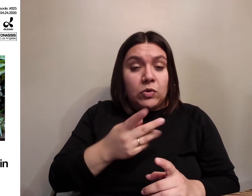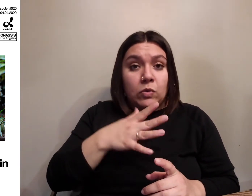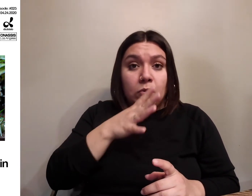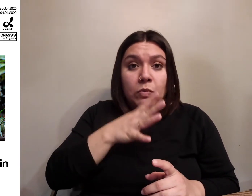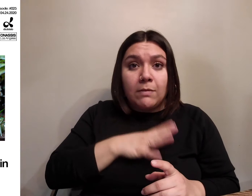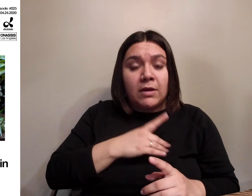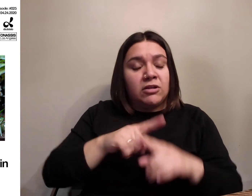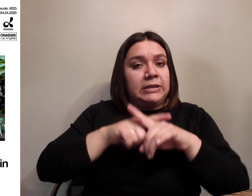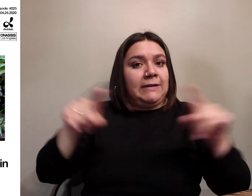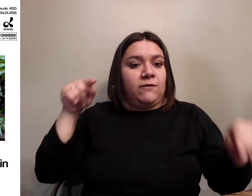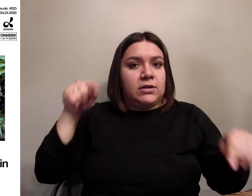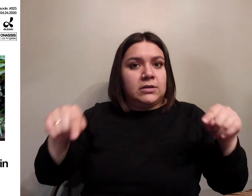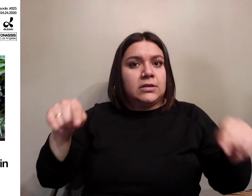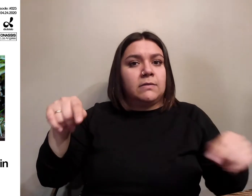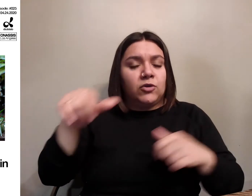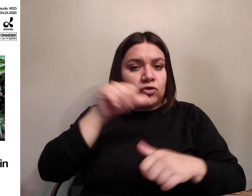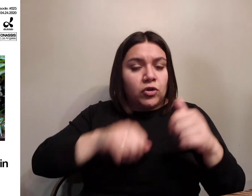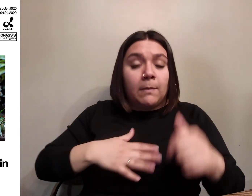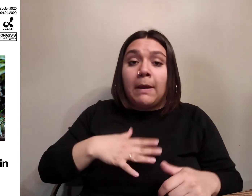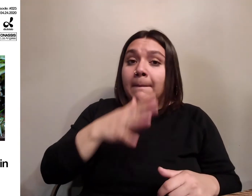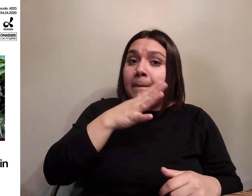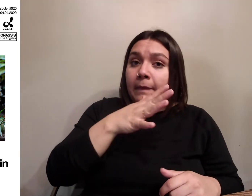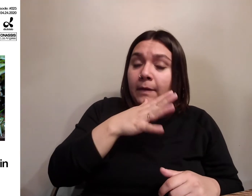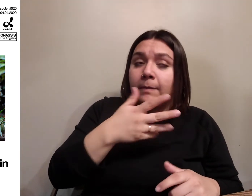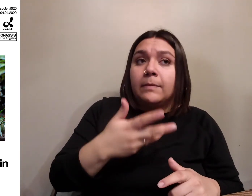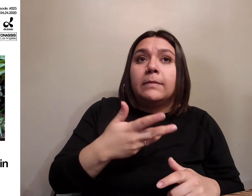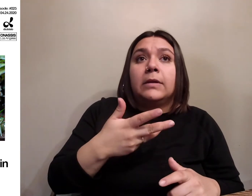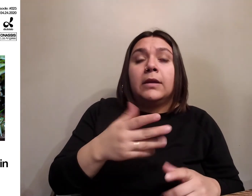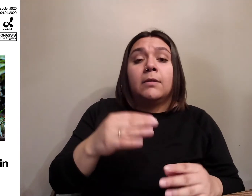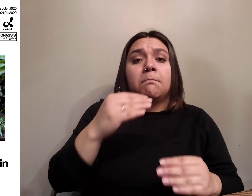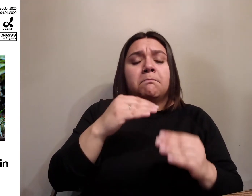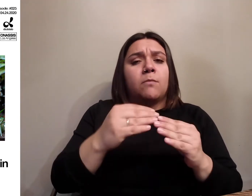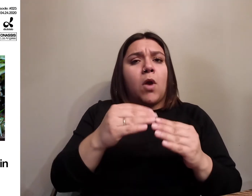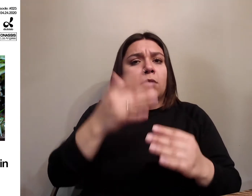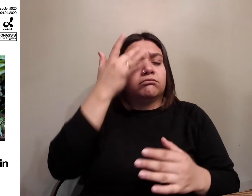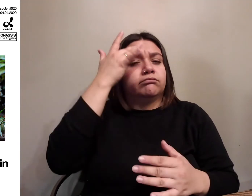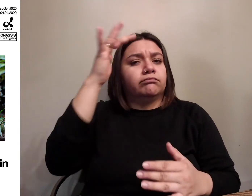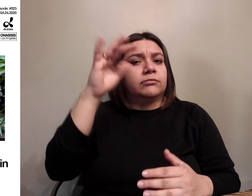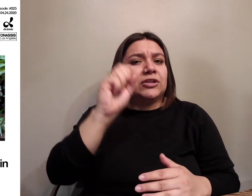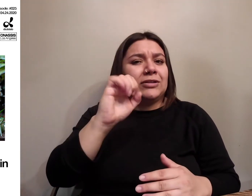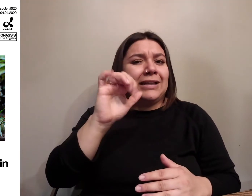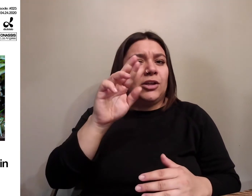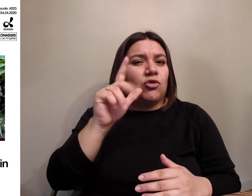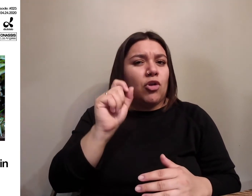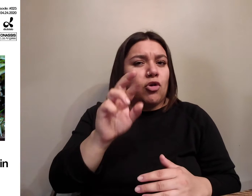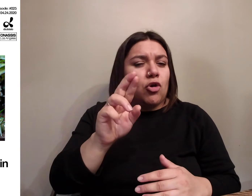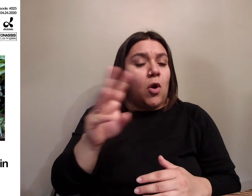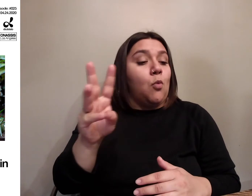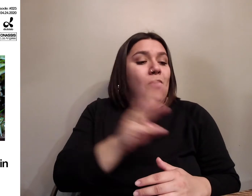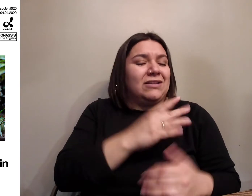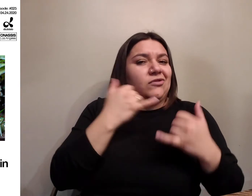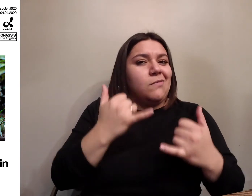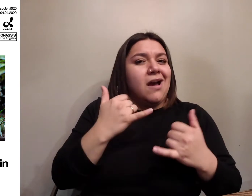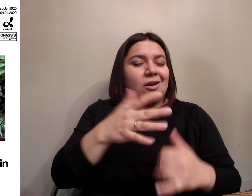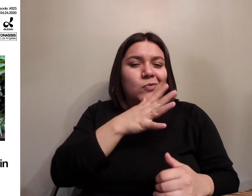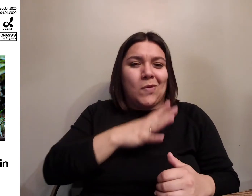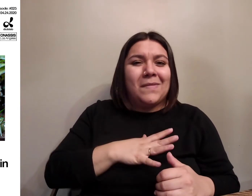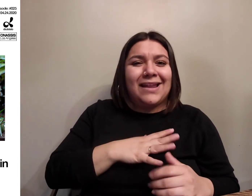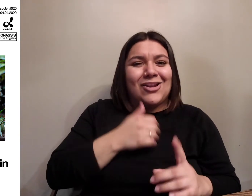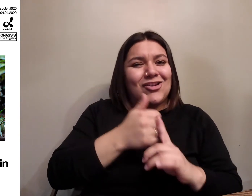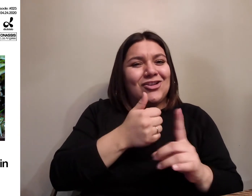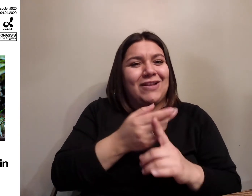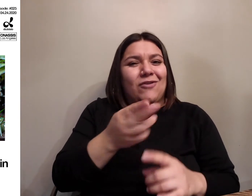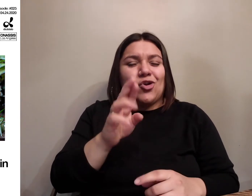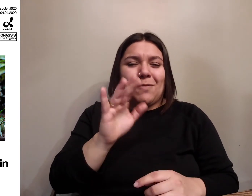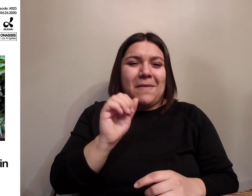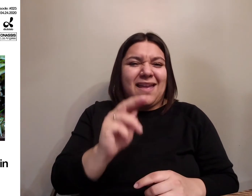compassionate person. Kindness. She's the one who taught me the importance of kindness. And I think we should never lose sight